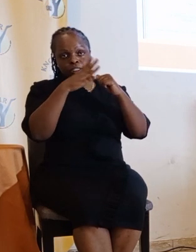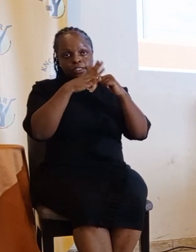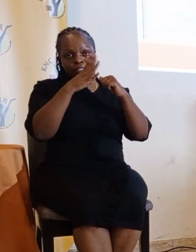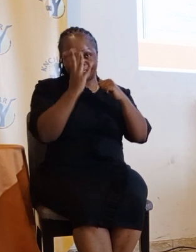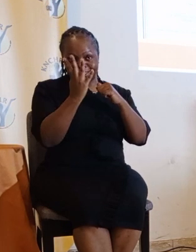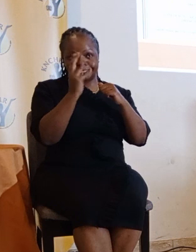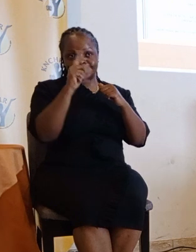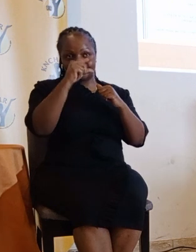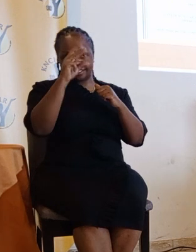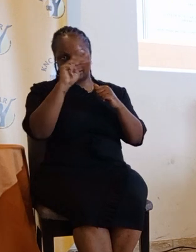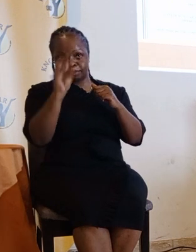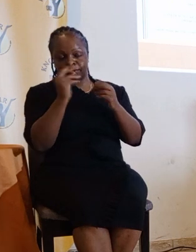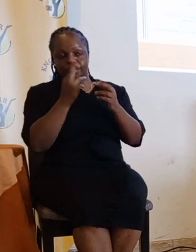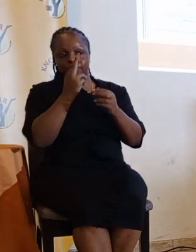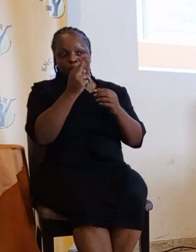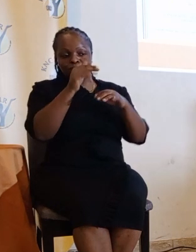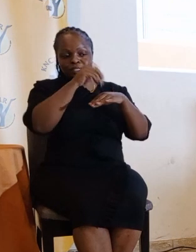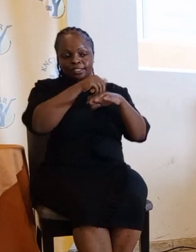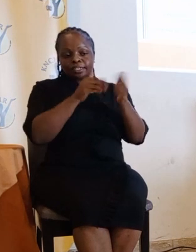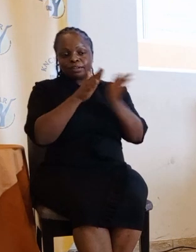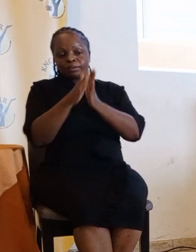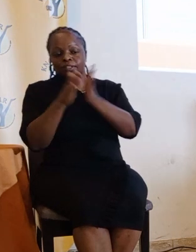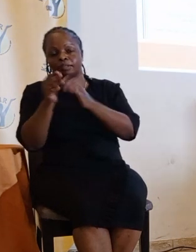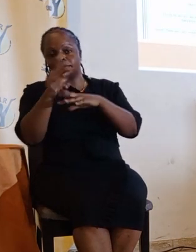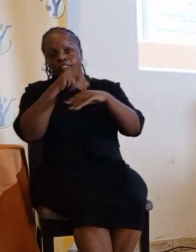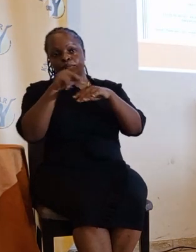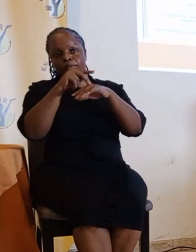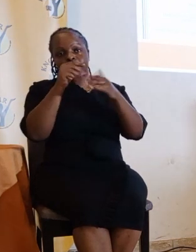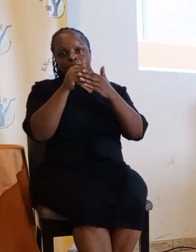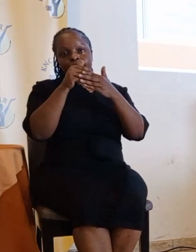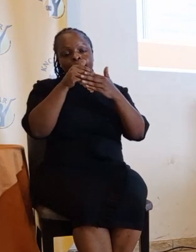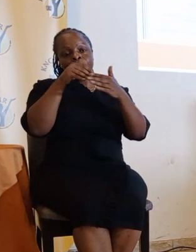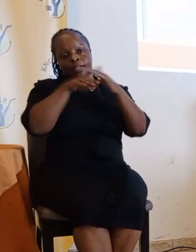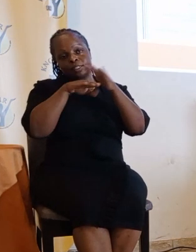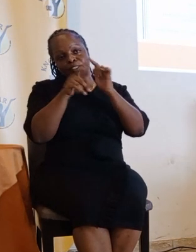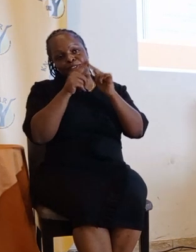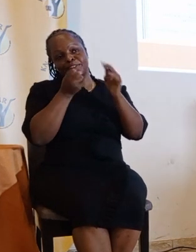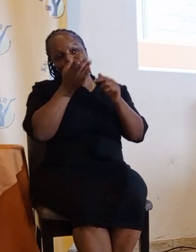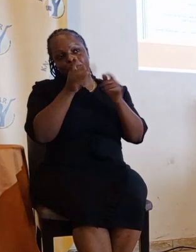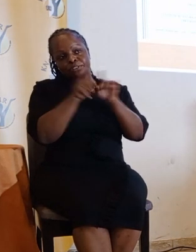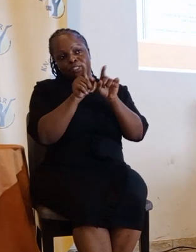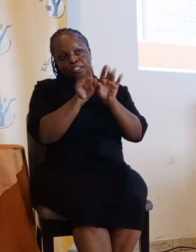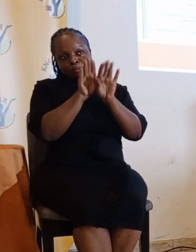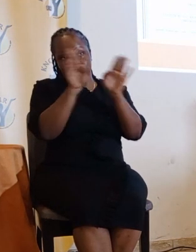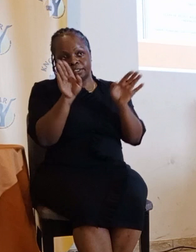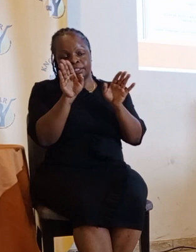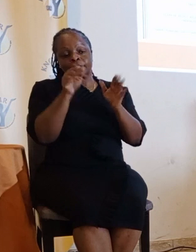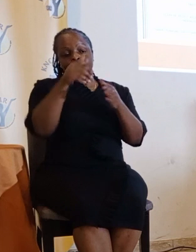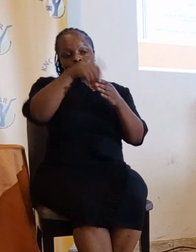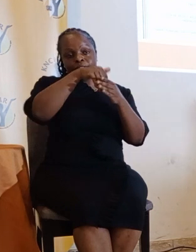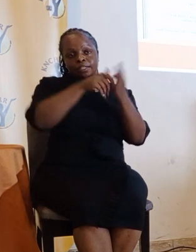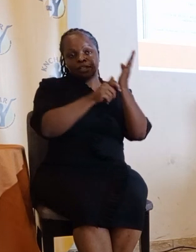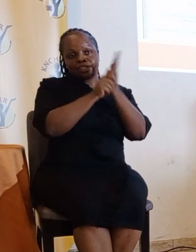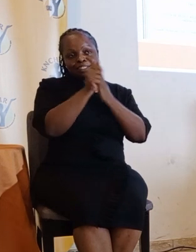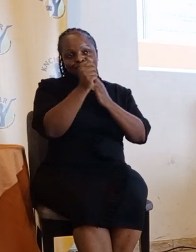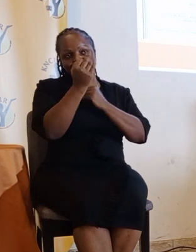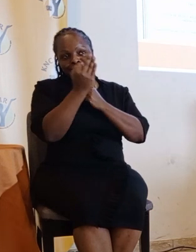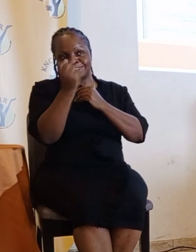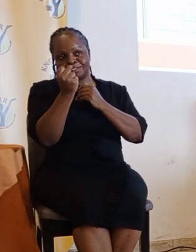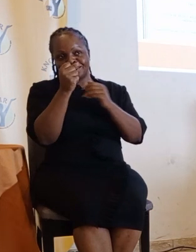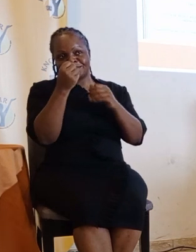report in accordance with the principles on access to information and transparency enshrined in Article 35